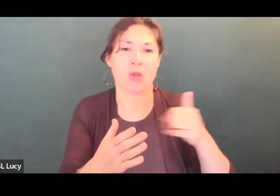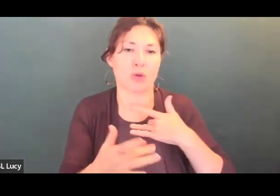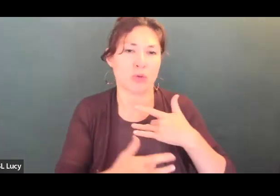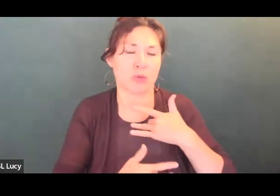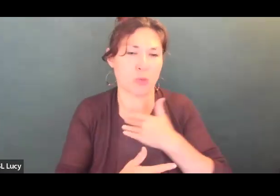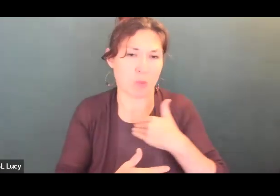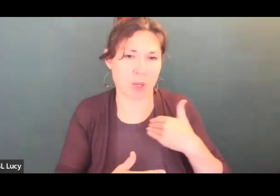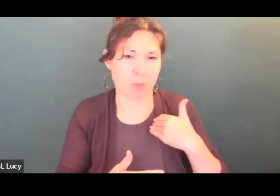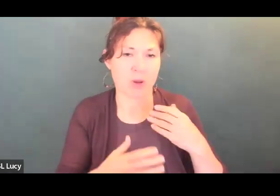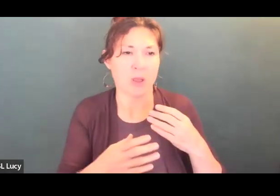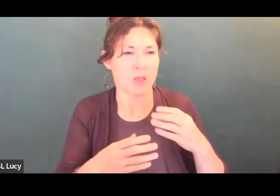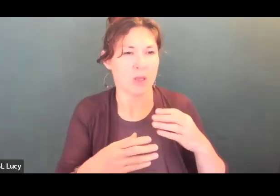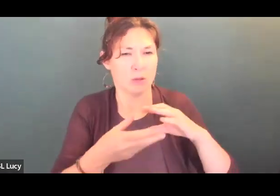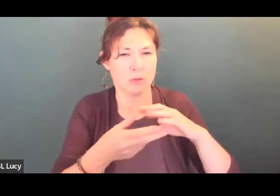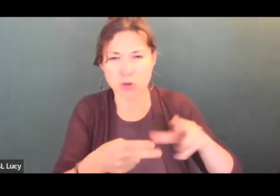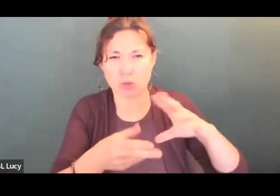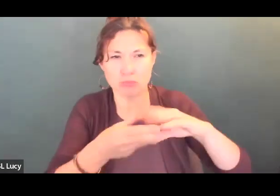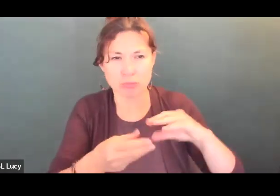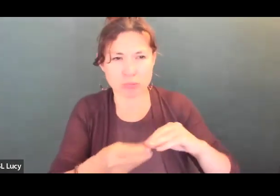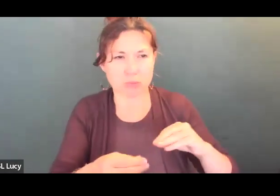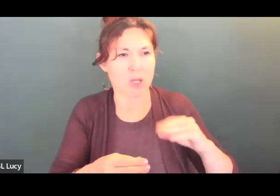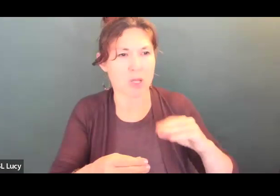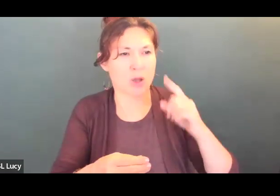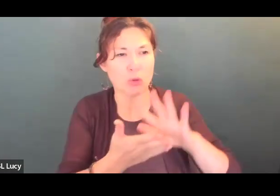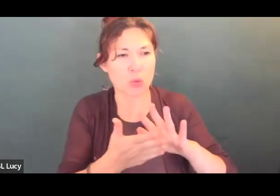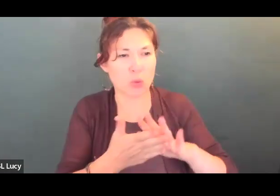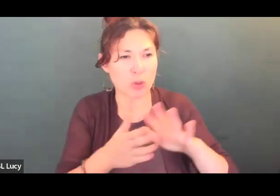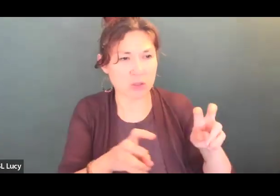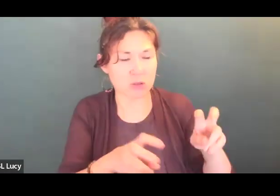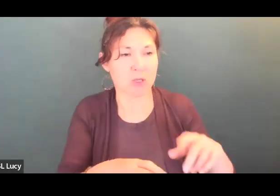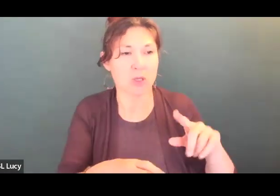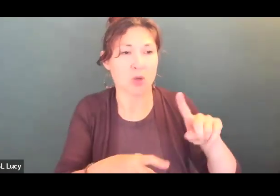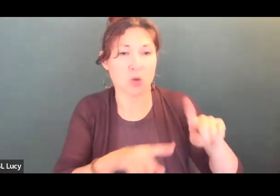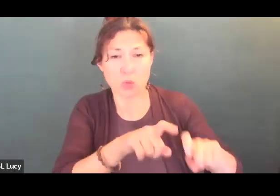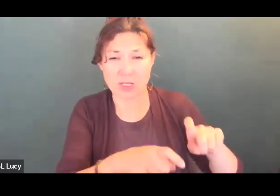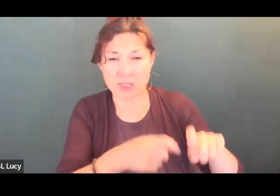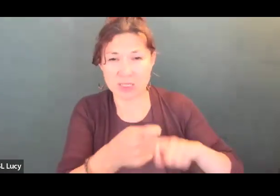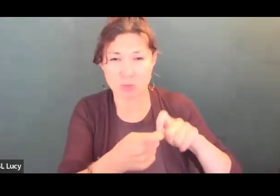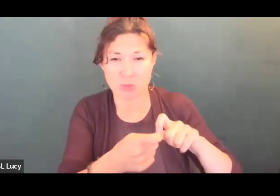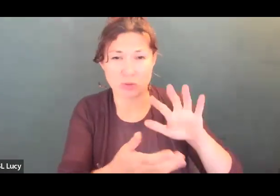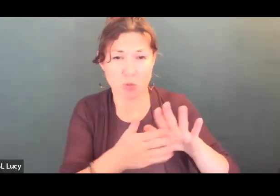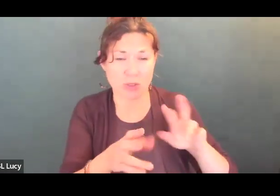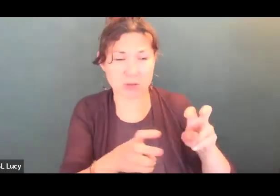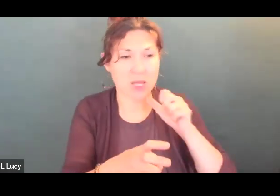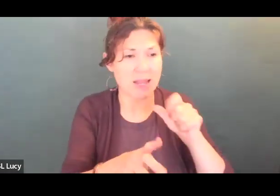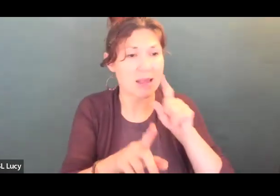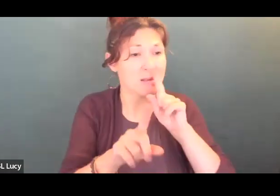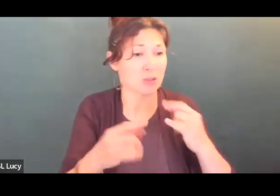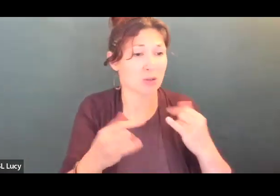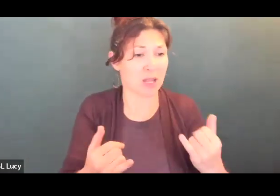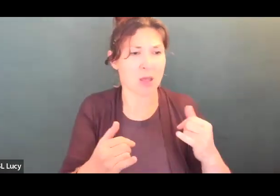issues. Questions on specific school matters are not answered this time, but are referred to the superintendent for a later